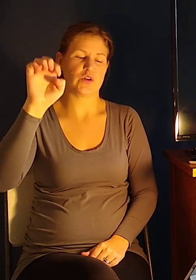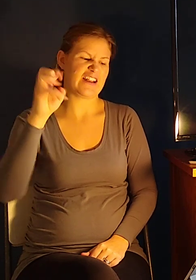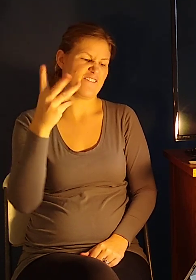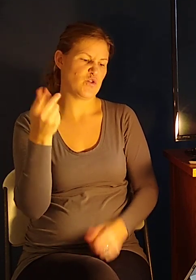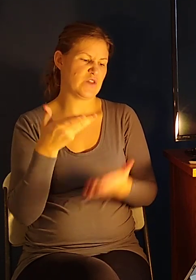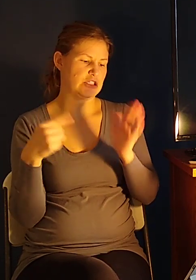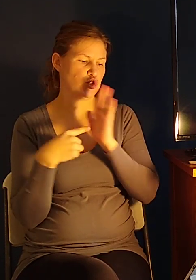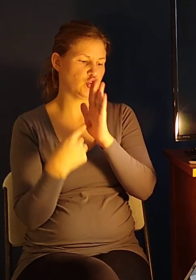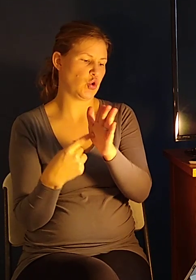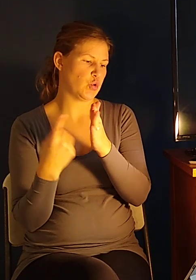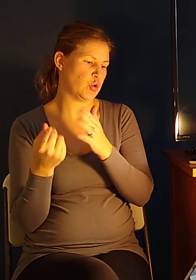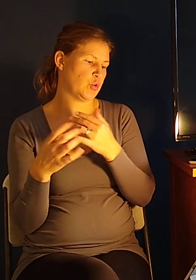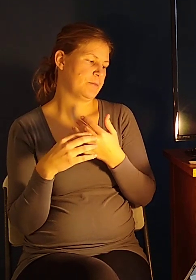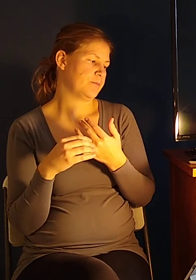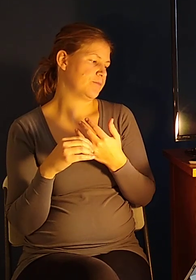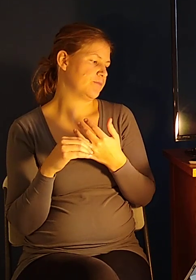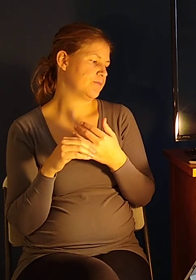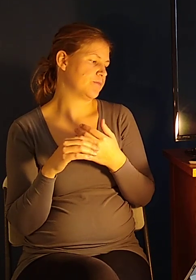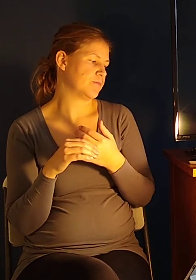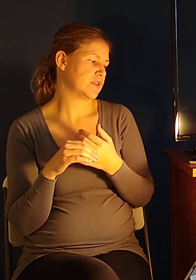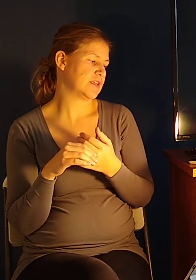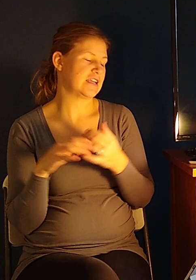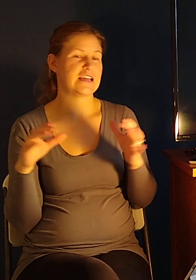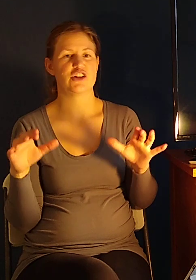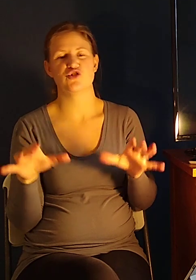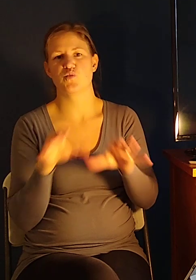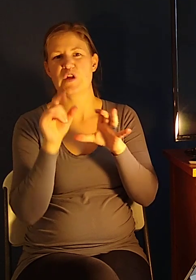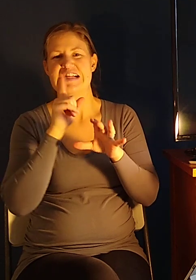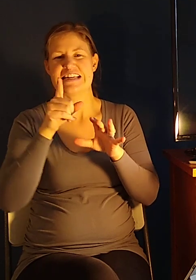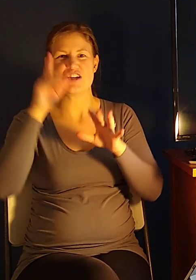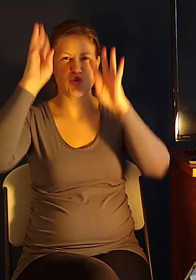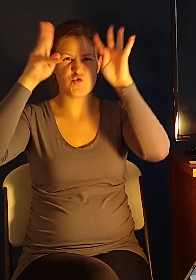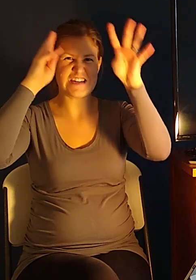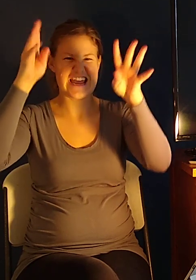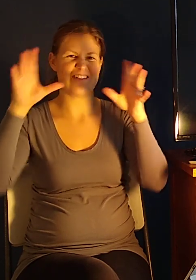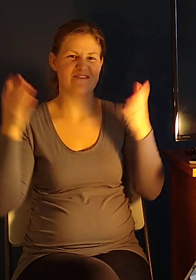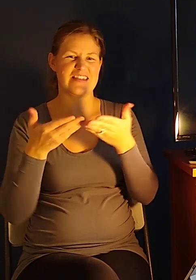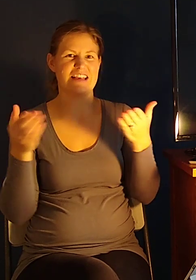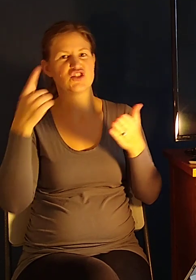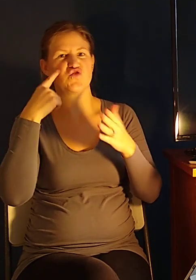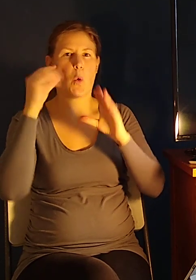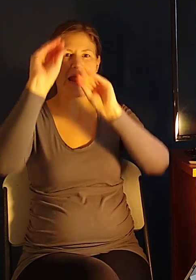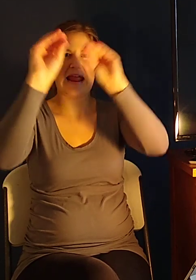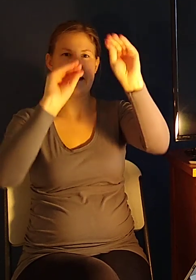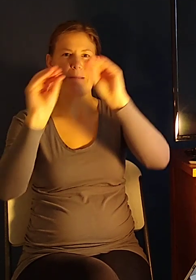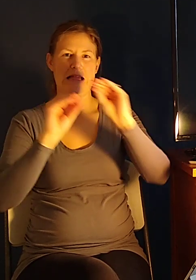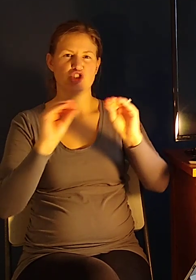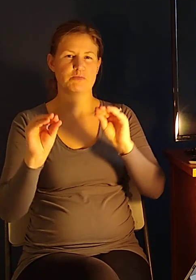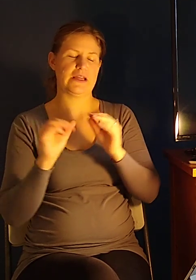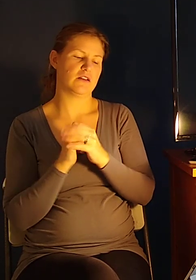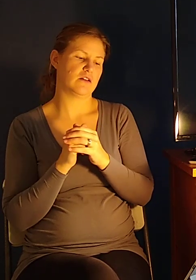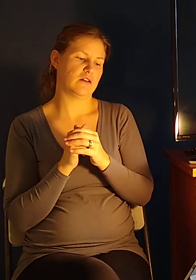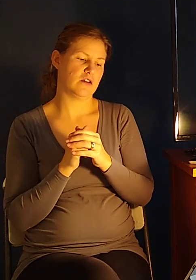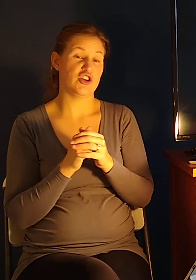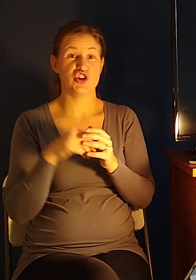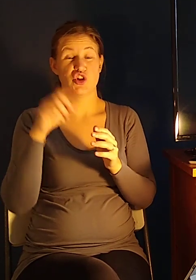that he does some really innovative things in terms of embellishment. You'll notice the facade on